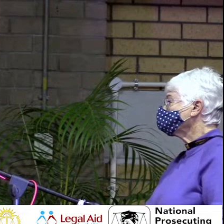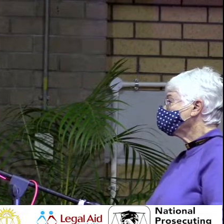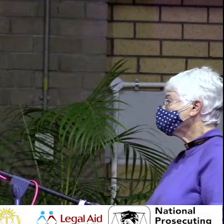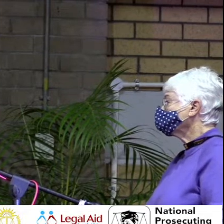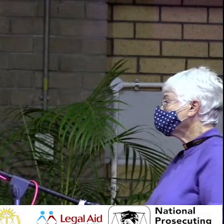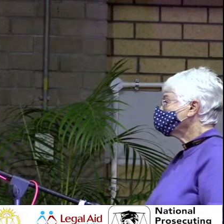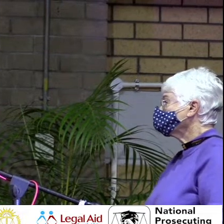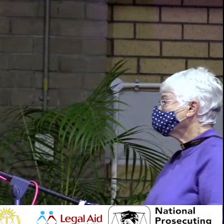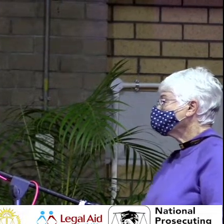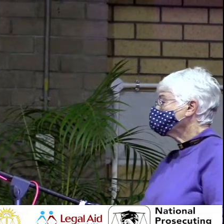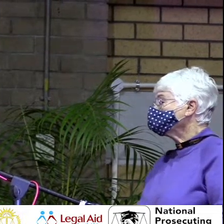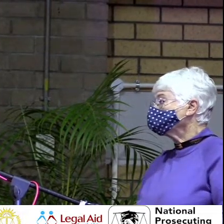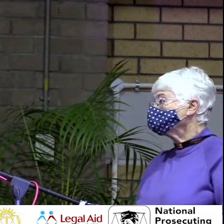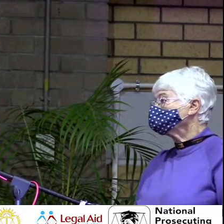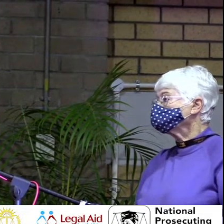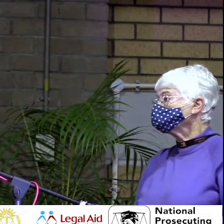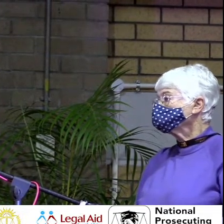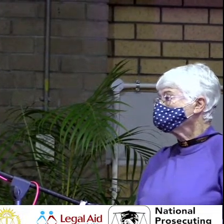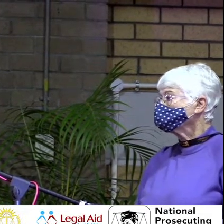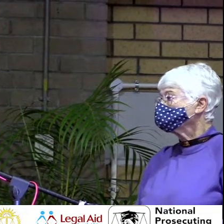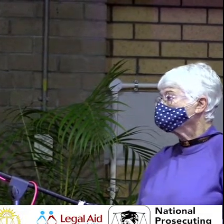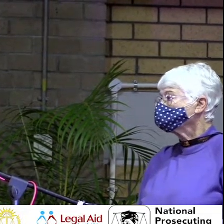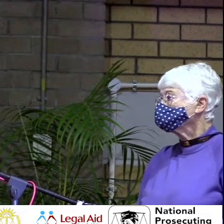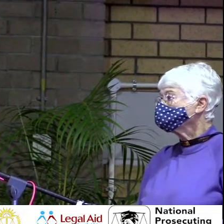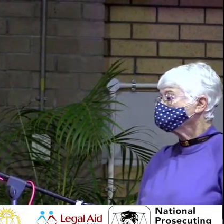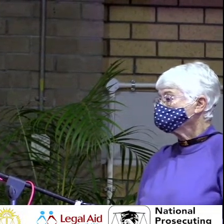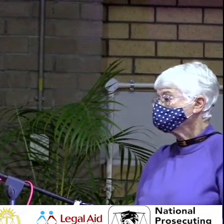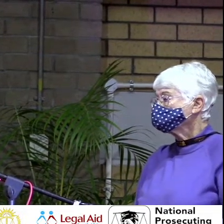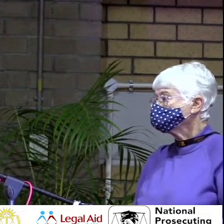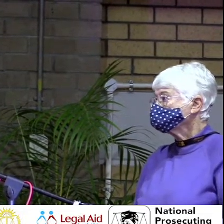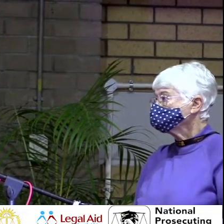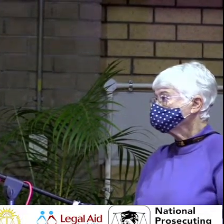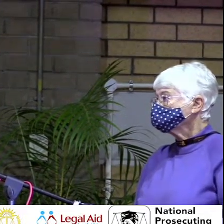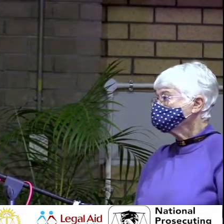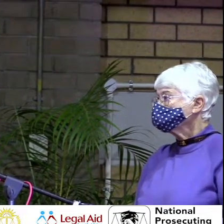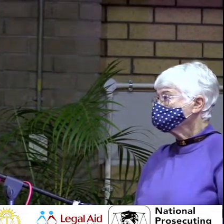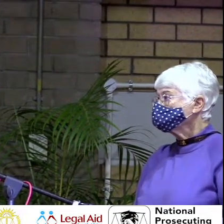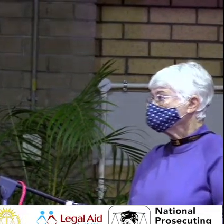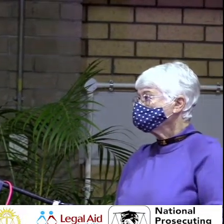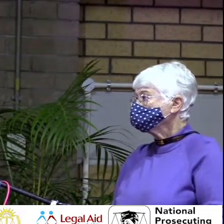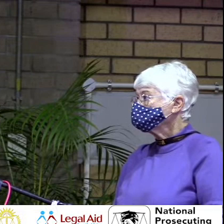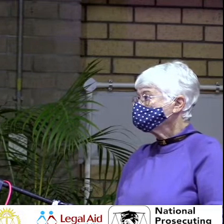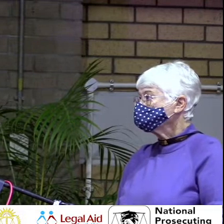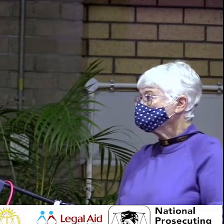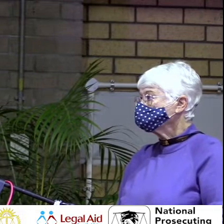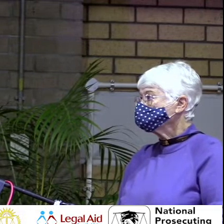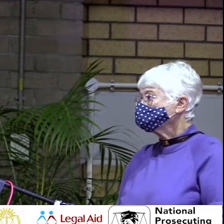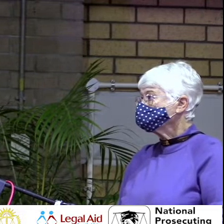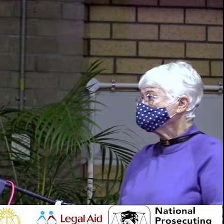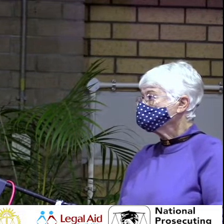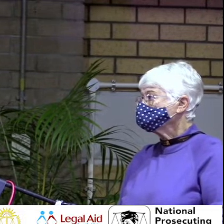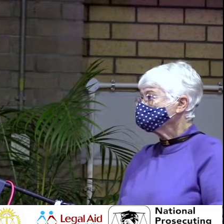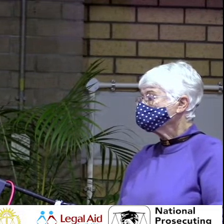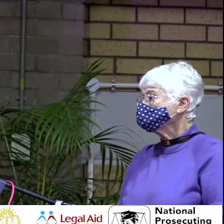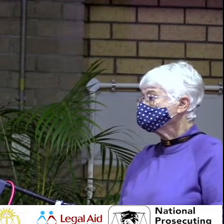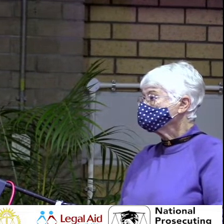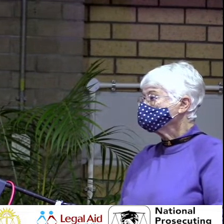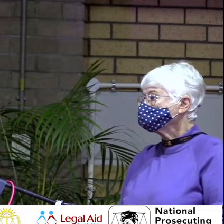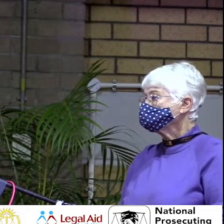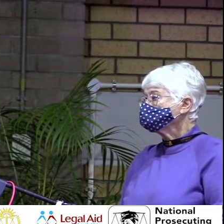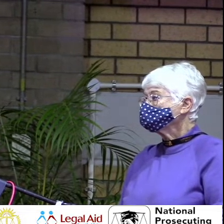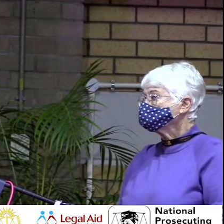ngxaki sinayo. Anytime kuba le nto ayiphelelanga apha, iphupha lakhe kukubona uba